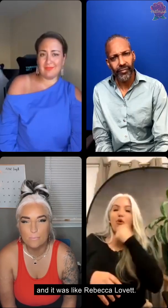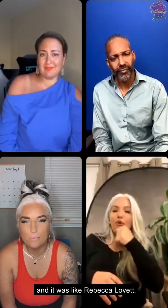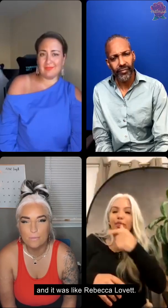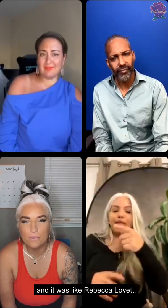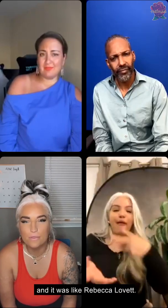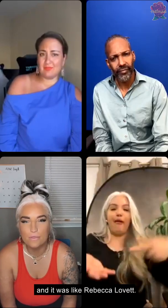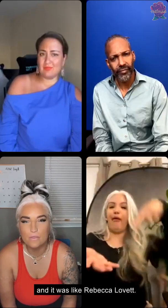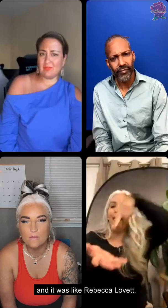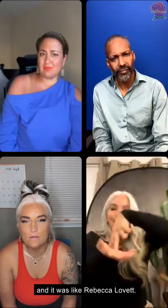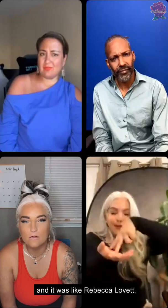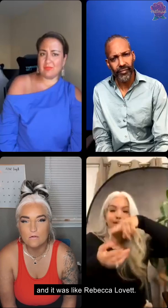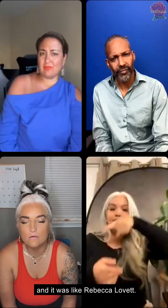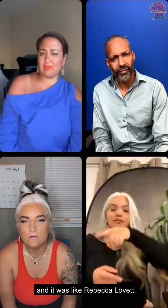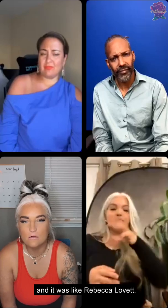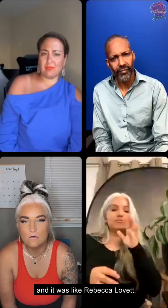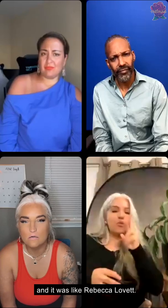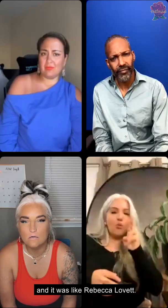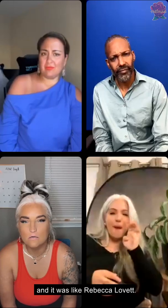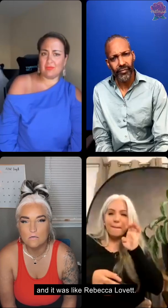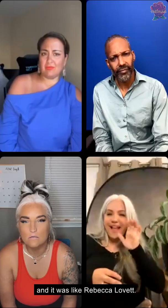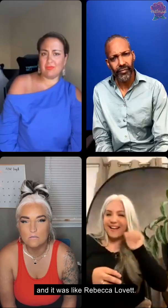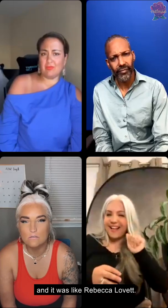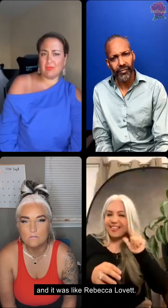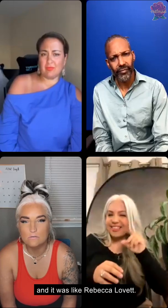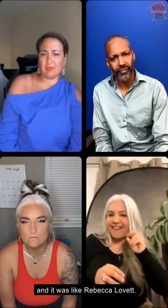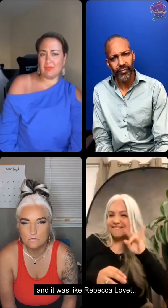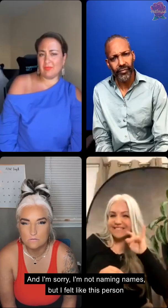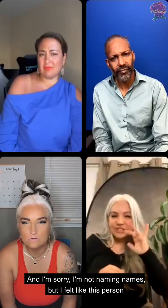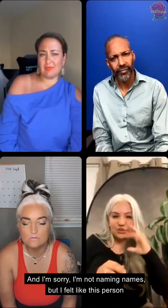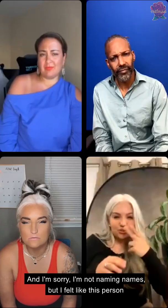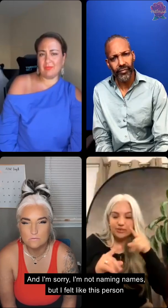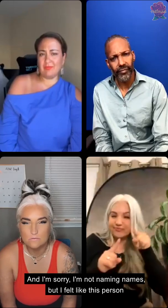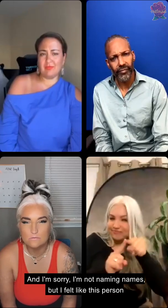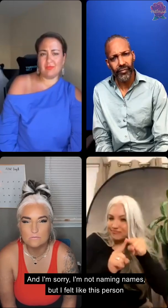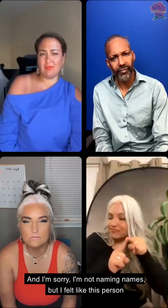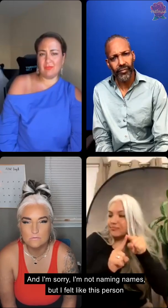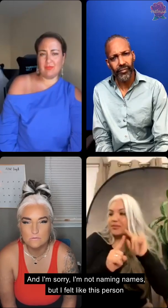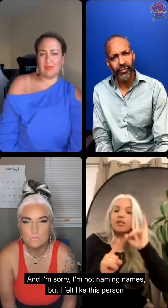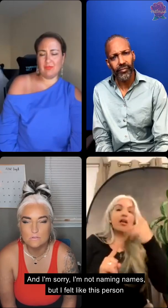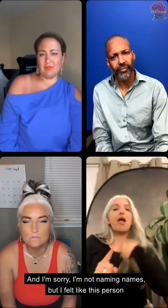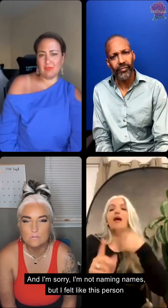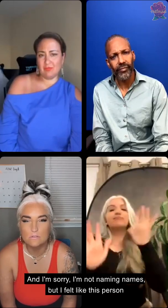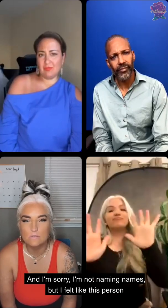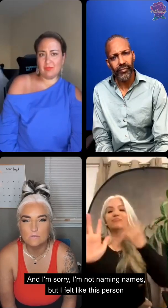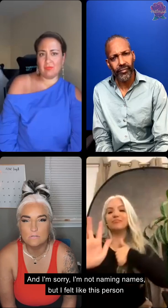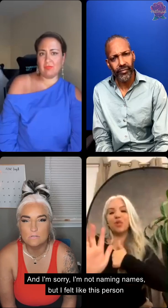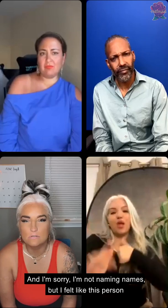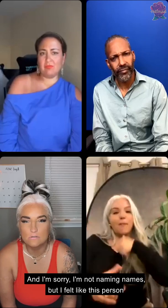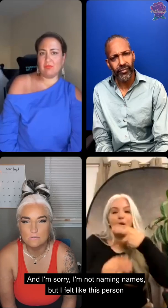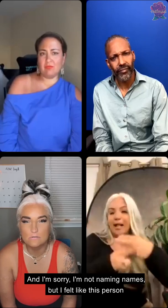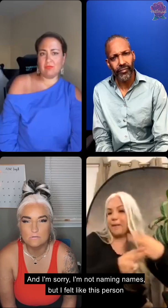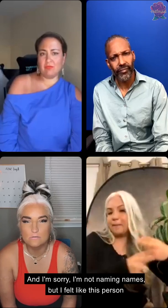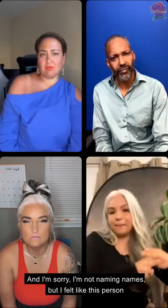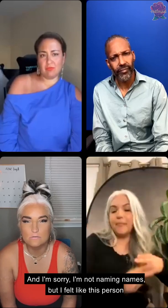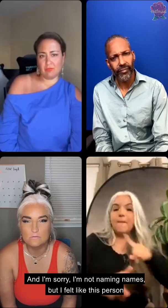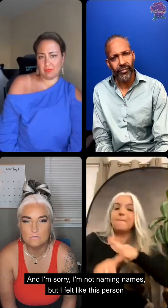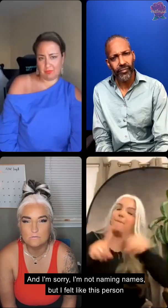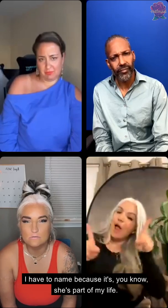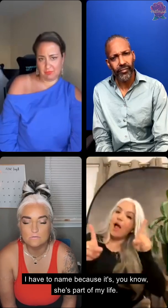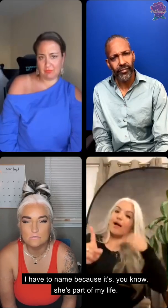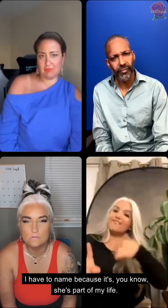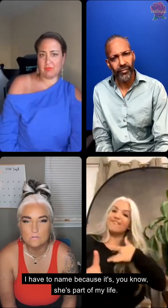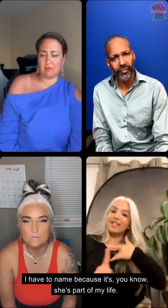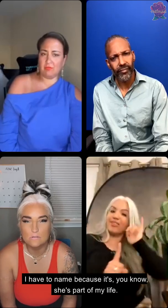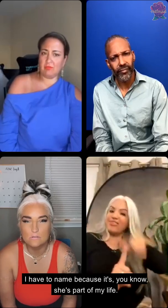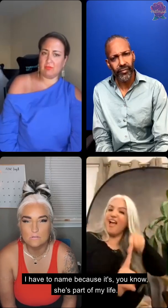one girl got up and it was like a Rebecca Lovitch. And I'm sorry, I'm not naming names, but I felt